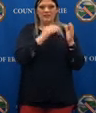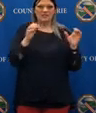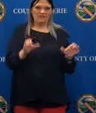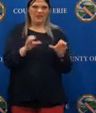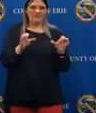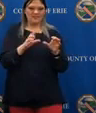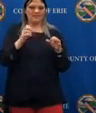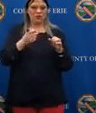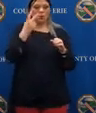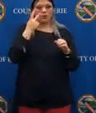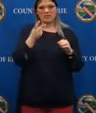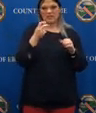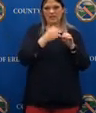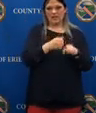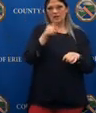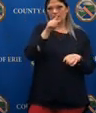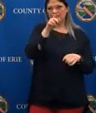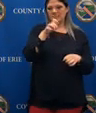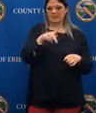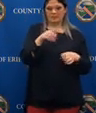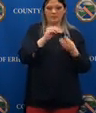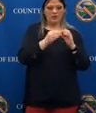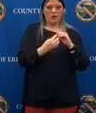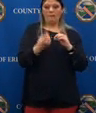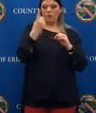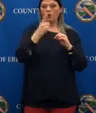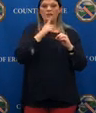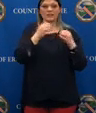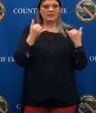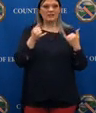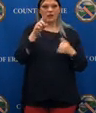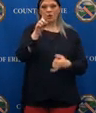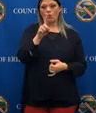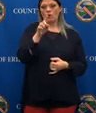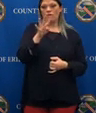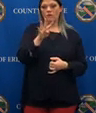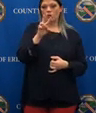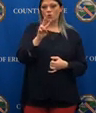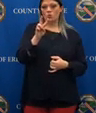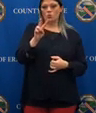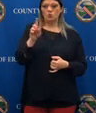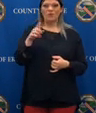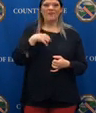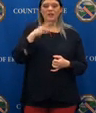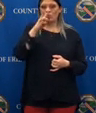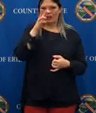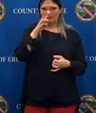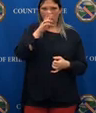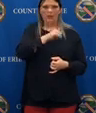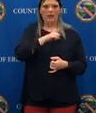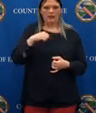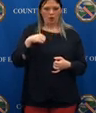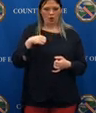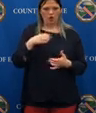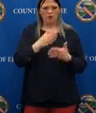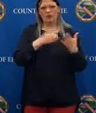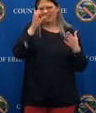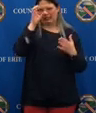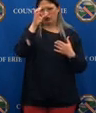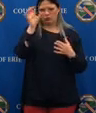can also see by zip code. The number 1 zip code is now 14221, which is Williamsville, Amherst, even a little part of